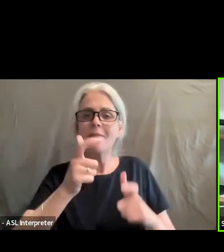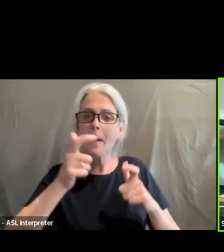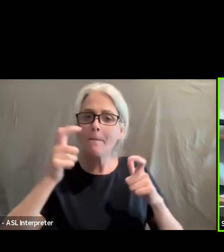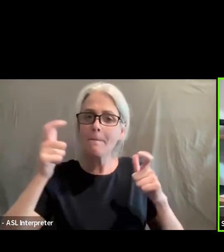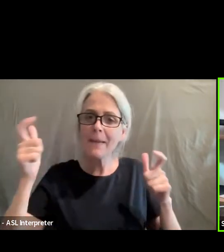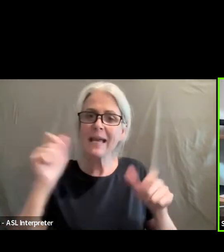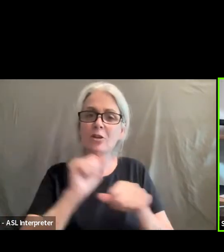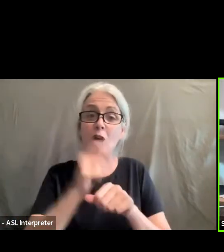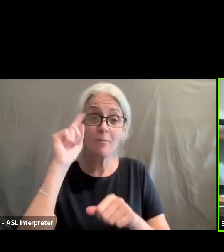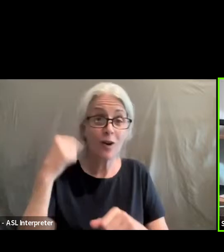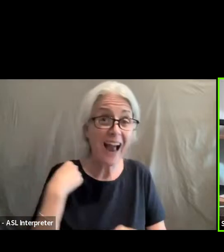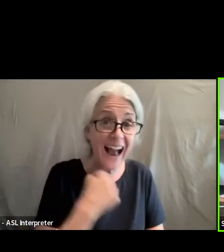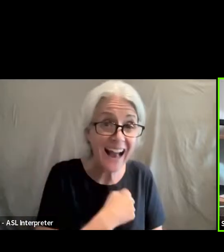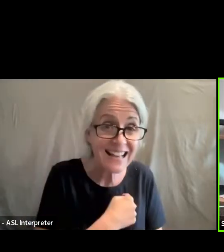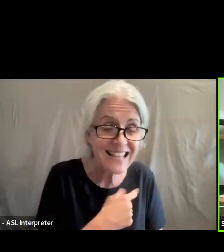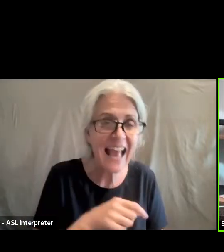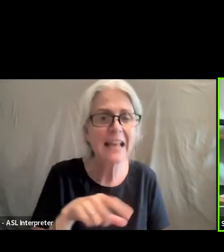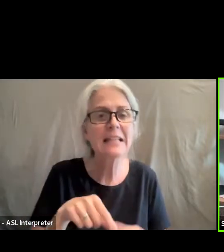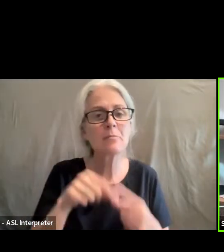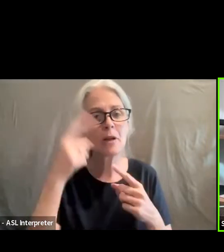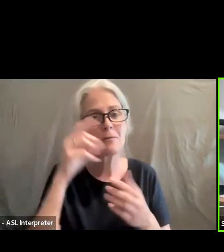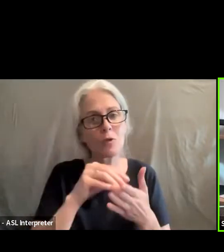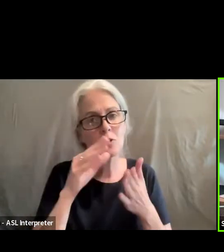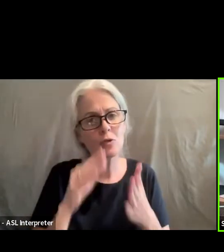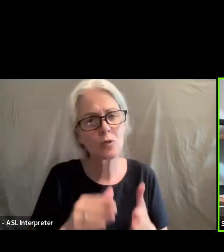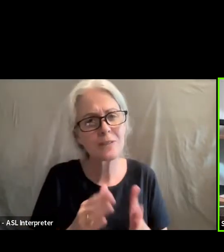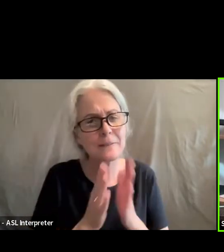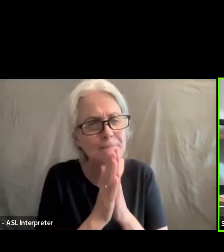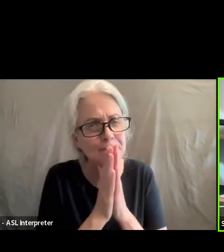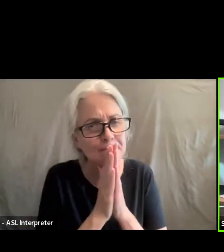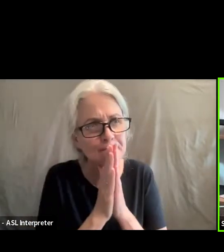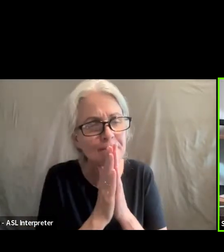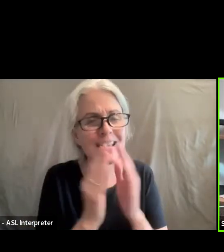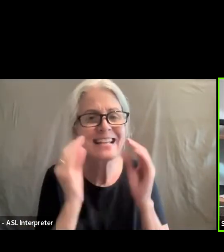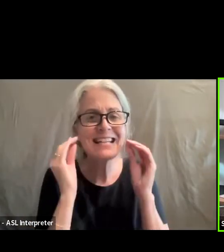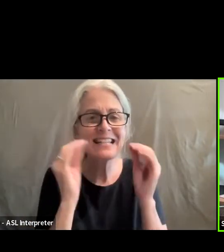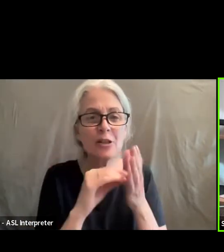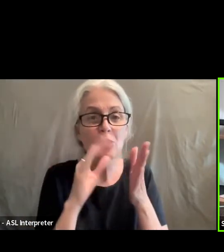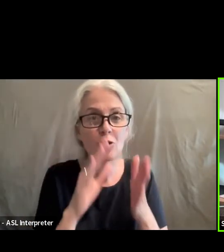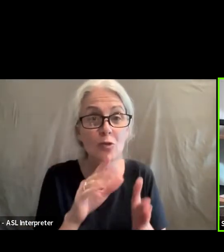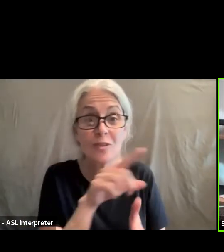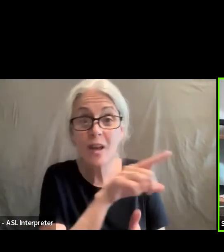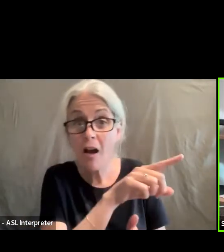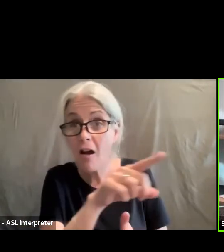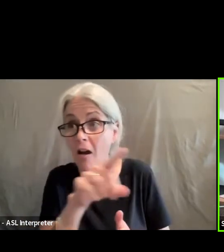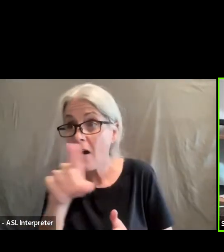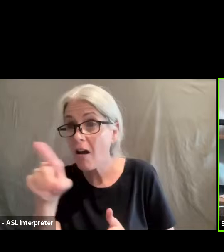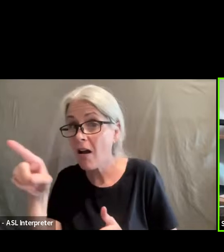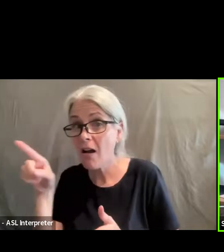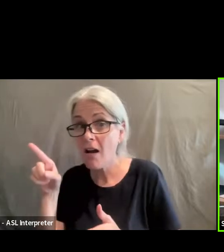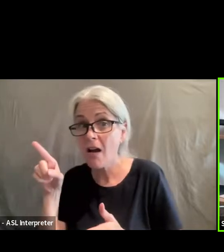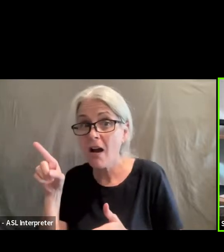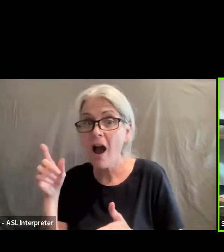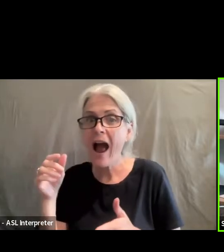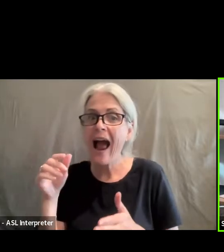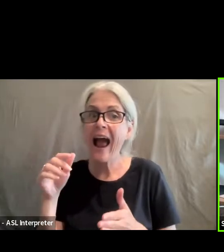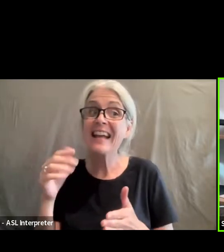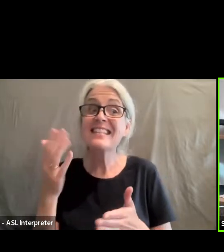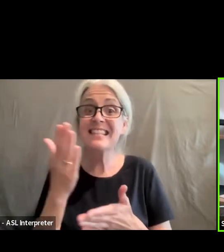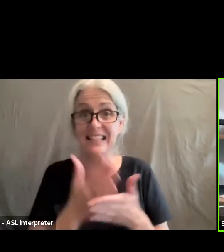for ourselves, and especially for our students, is teaching our students how to suss